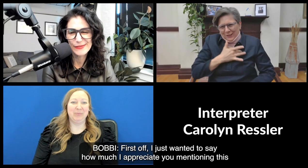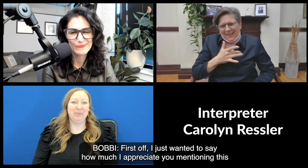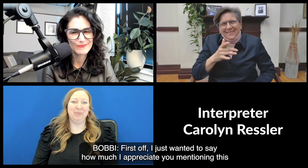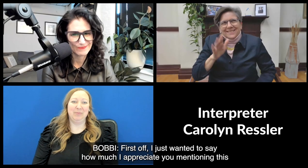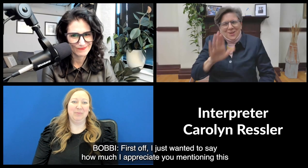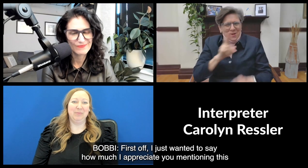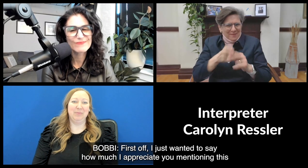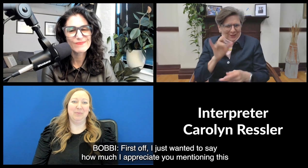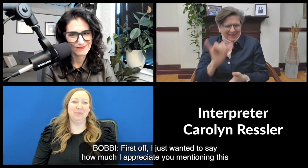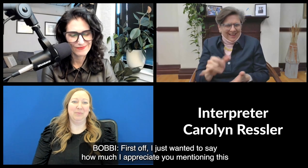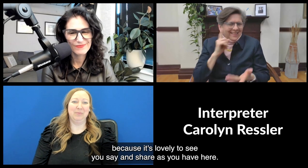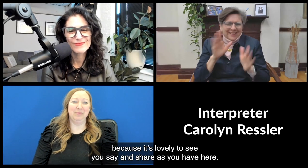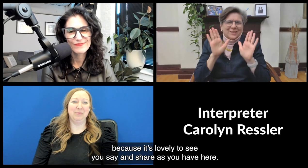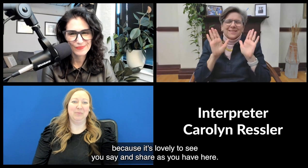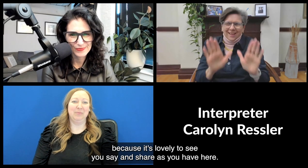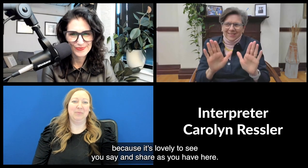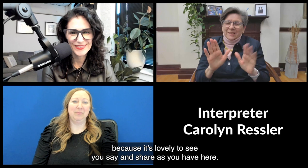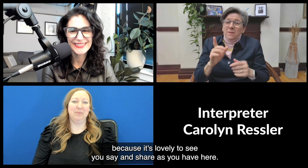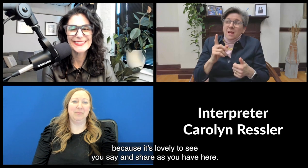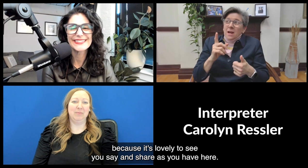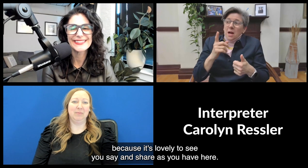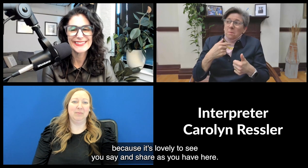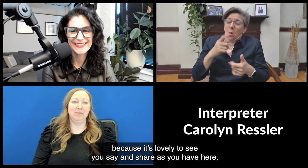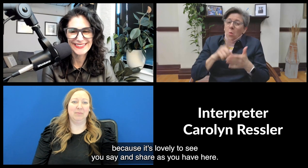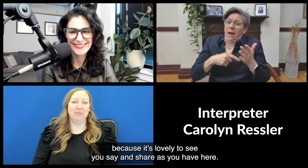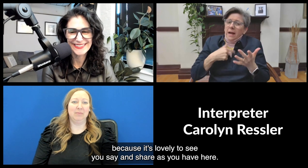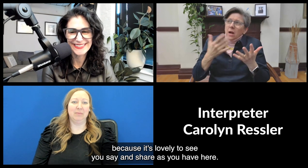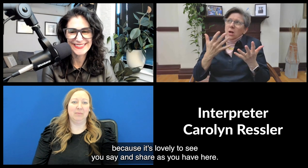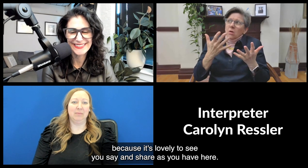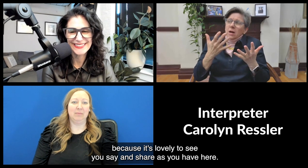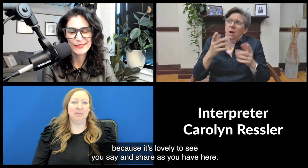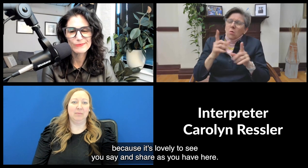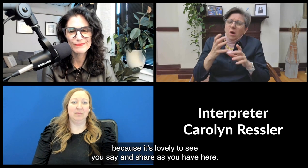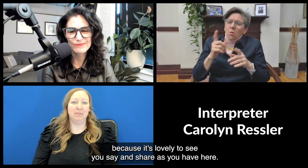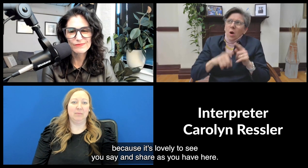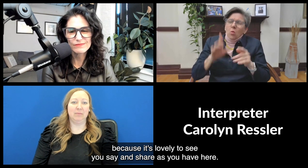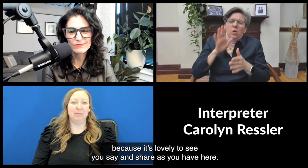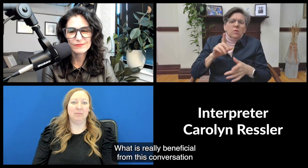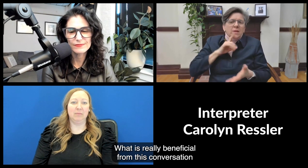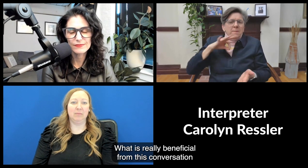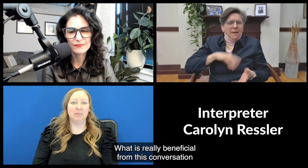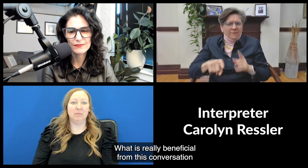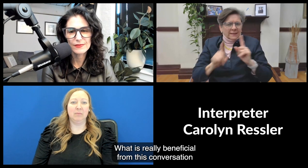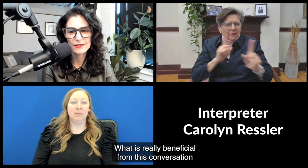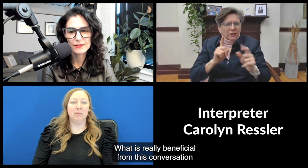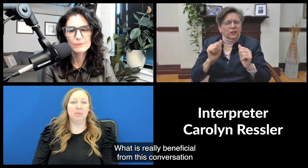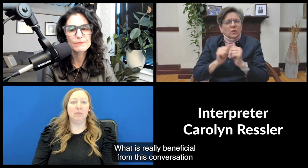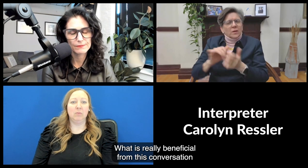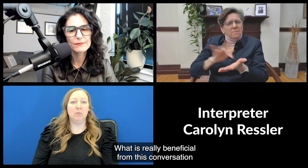Well, first off, I just wanted to say how much I appreciate your mentioning this because it's lovely to see you say and share as you have here.